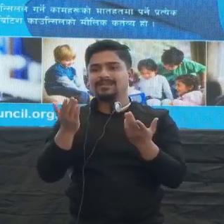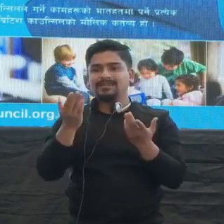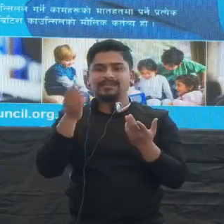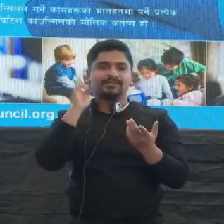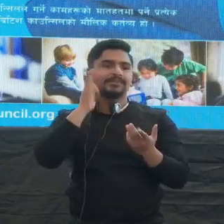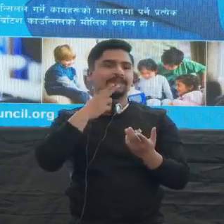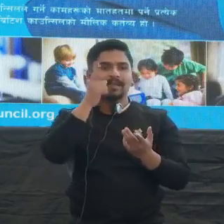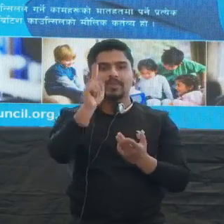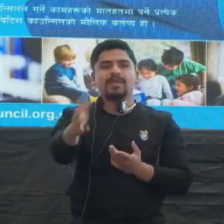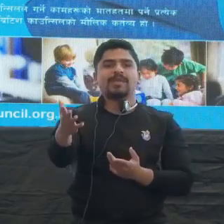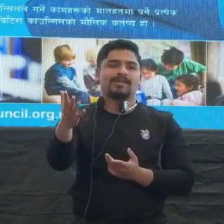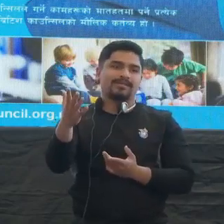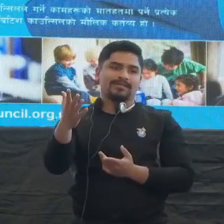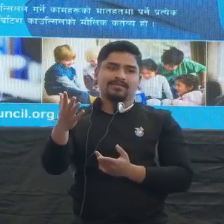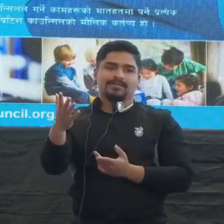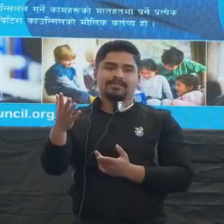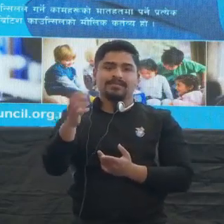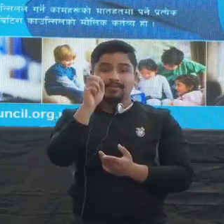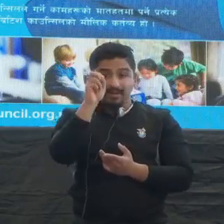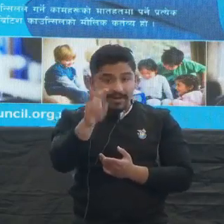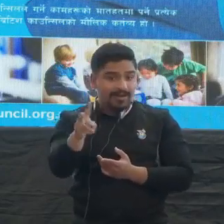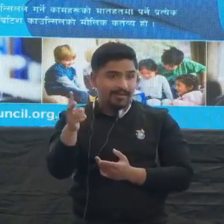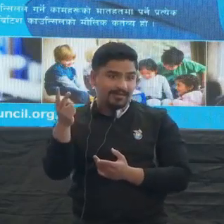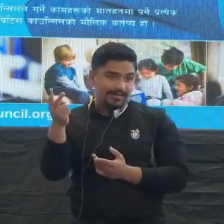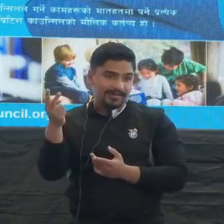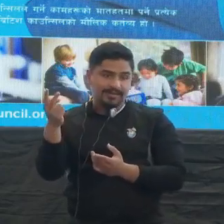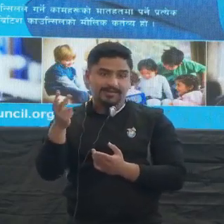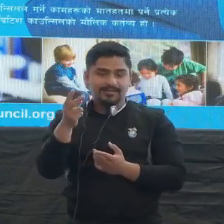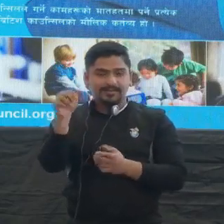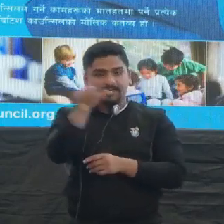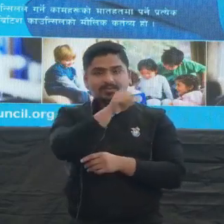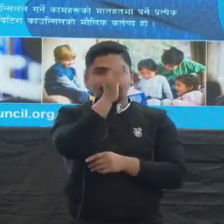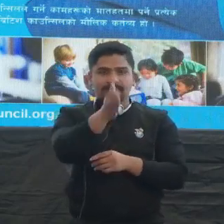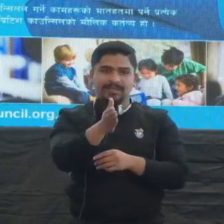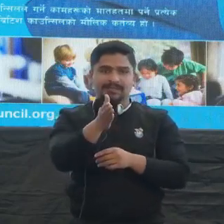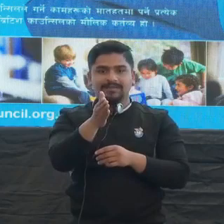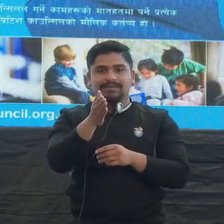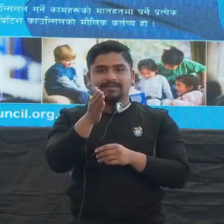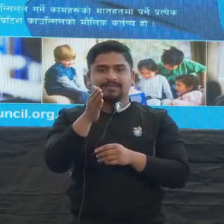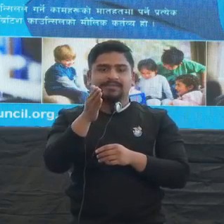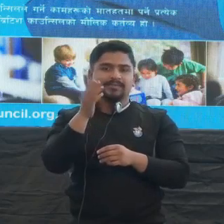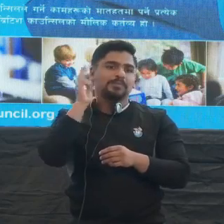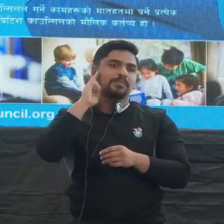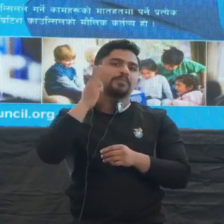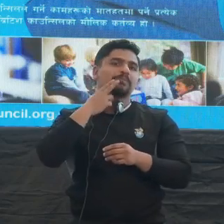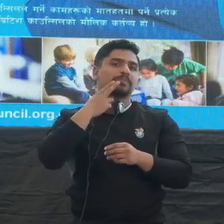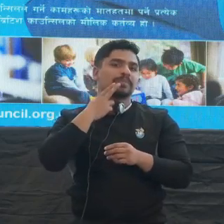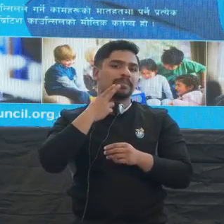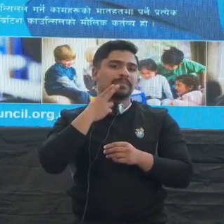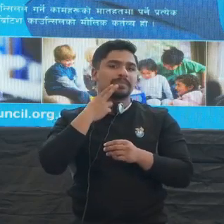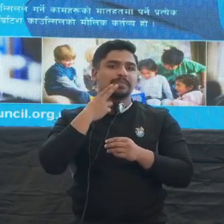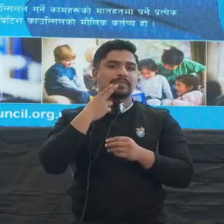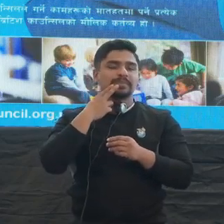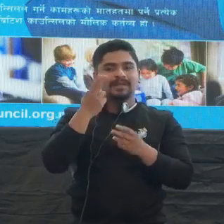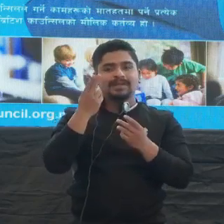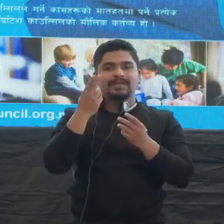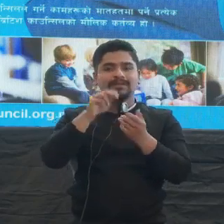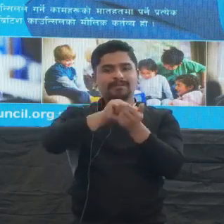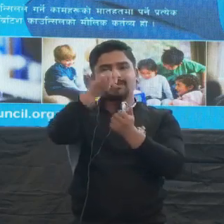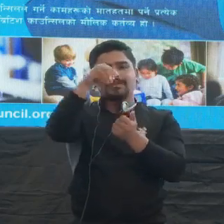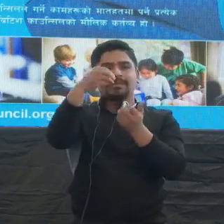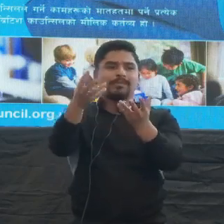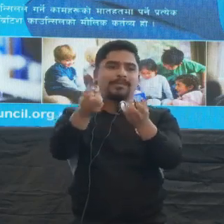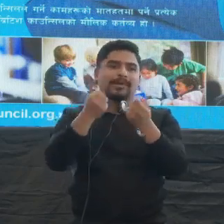not hearing impaired, but he has made hearing impaired disabled certificate. So there is